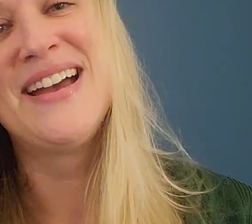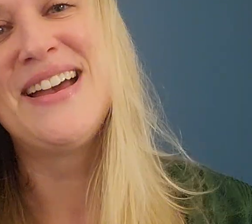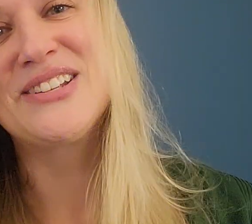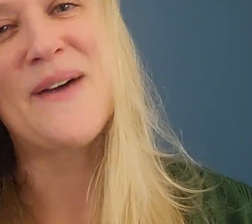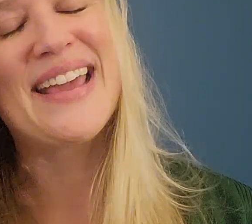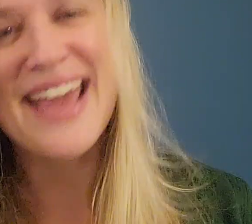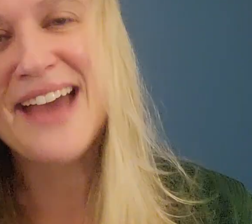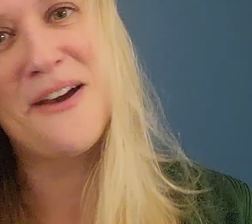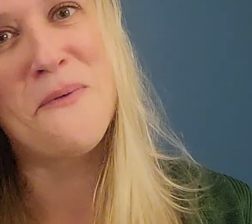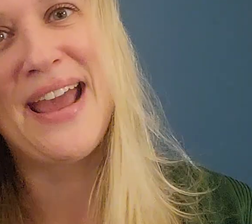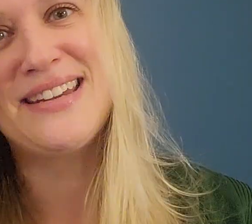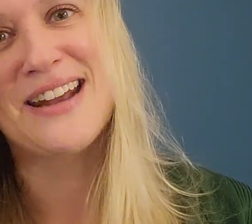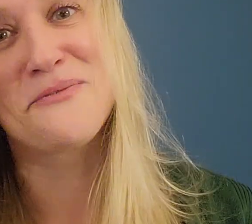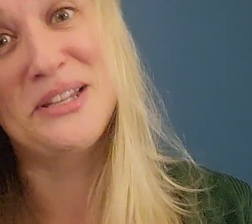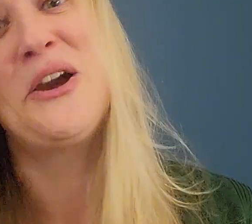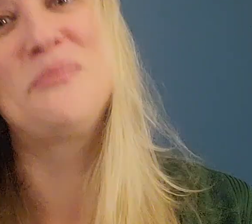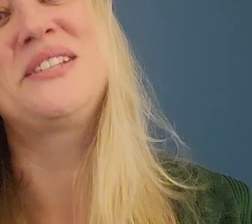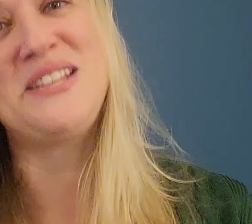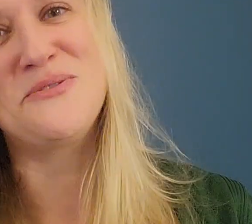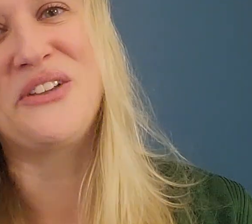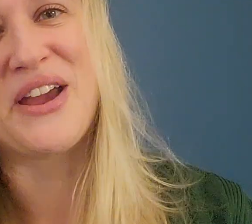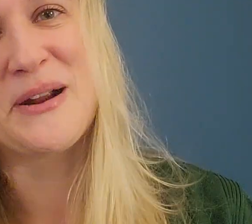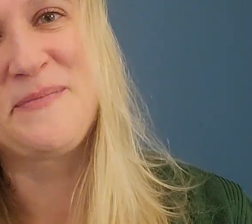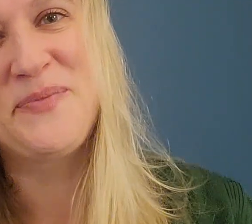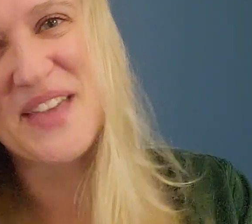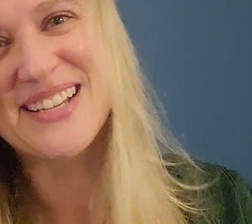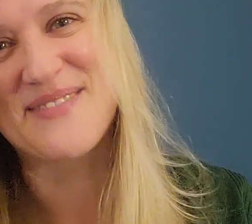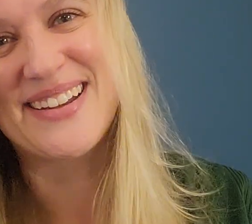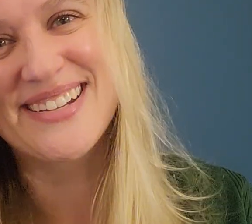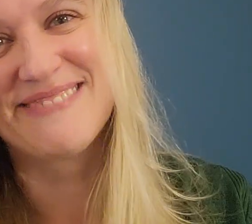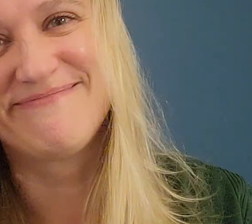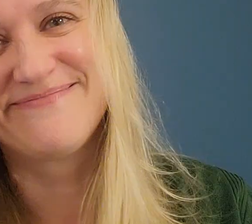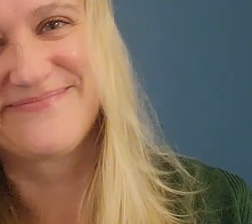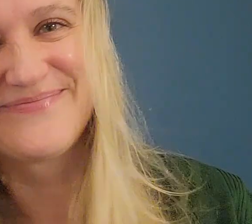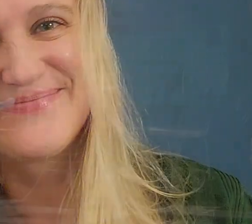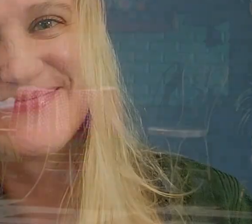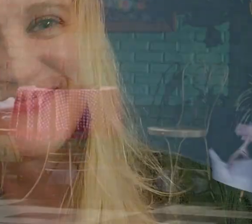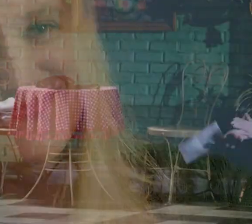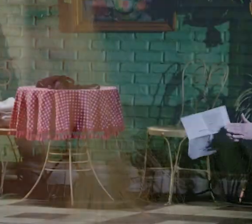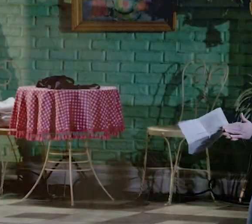show? So I cannot wait, and I really hope to see you all there. Thanks so much.